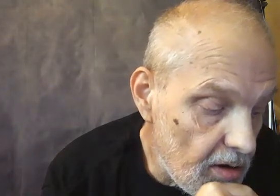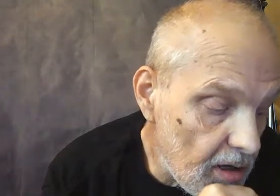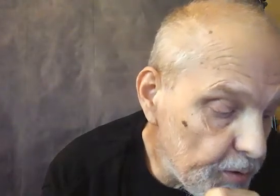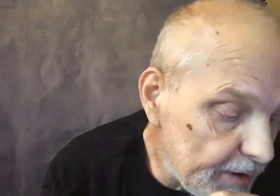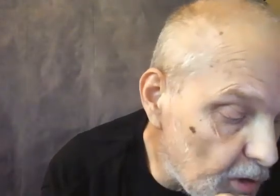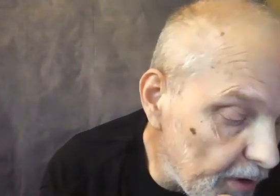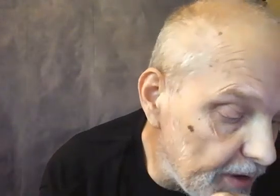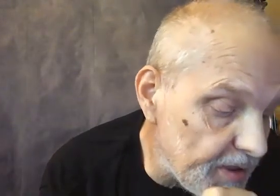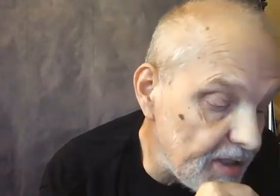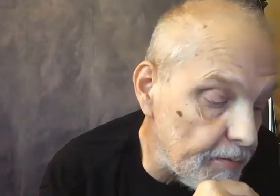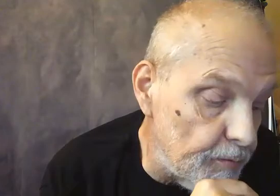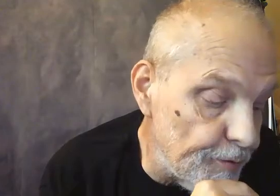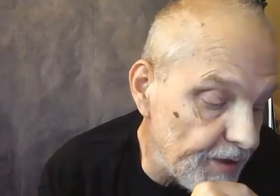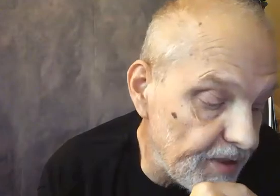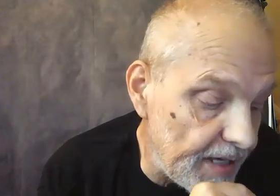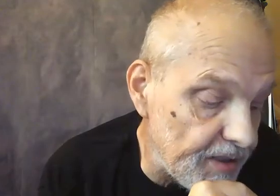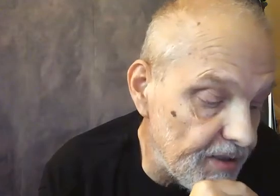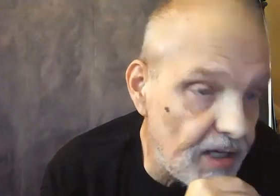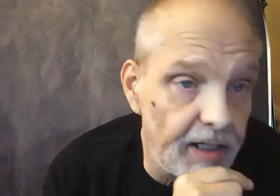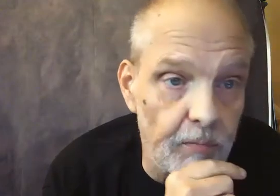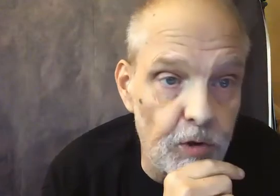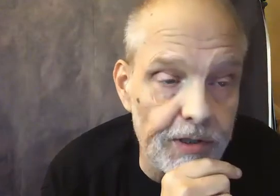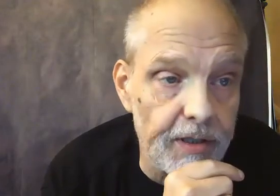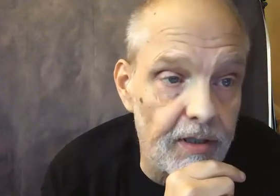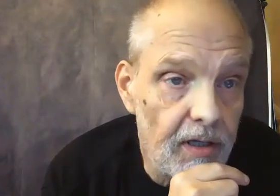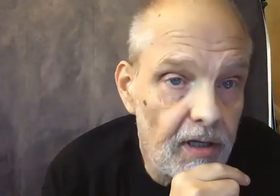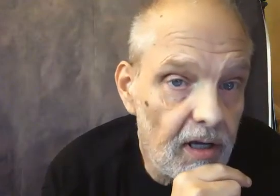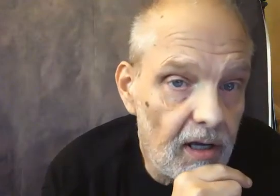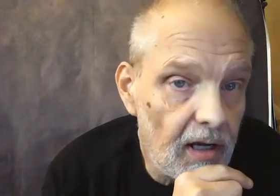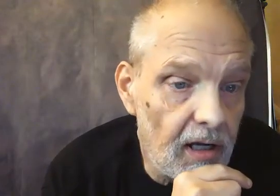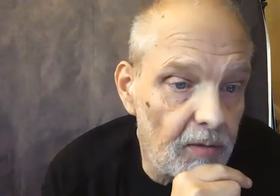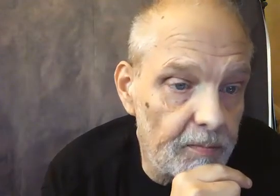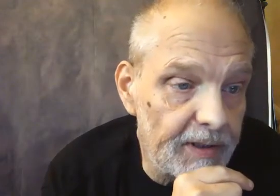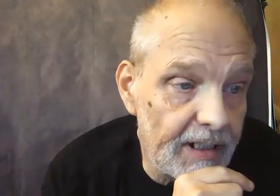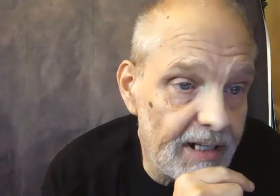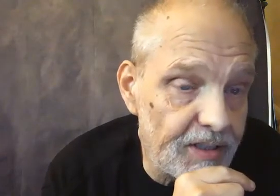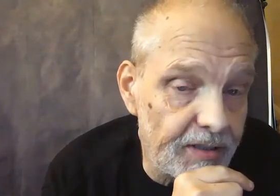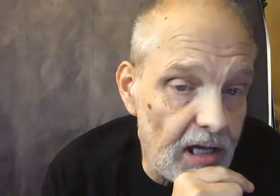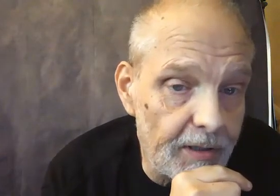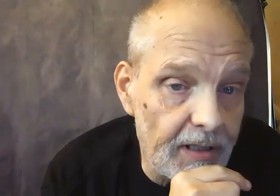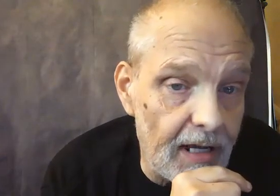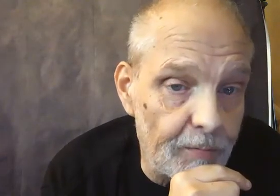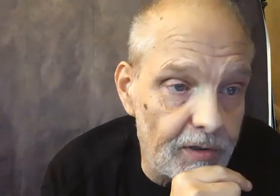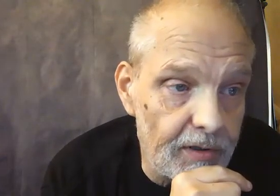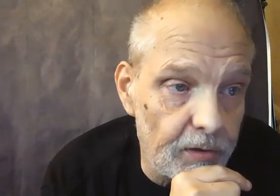I put down on my list stop the music / signing music. But that's actually a topic that I'm going to deal